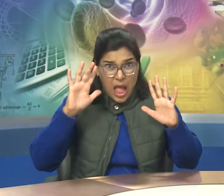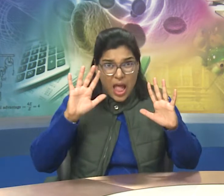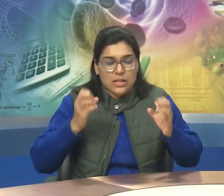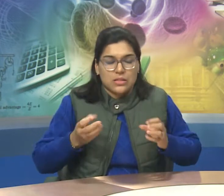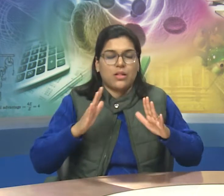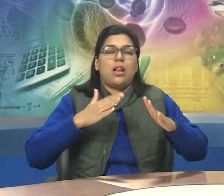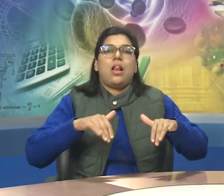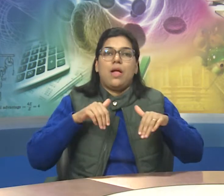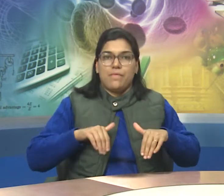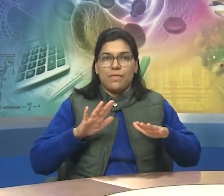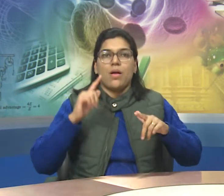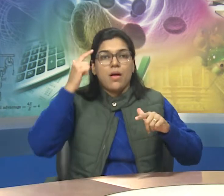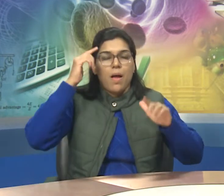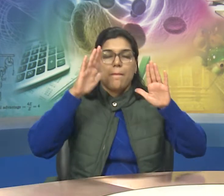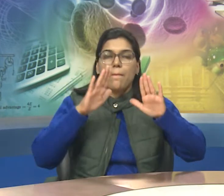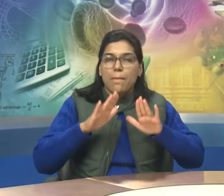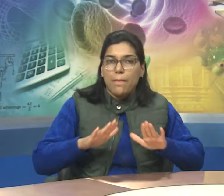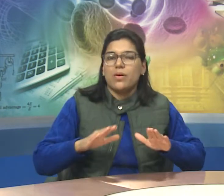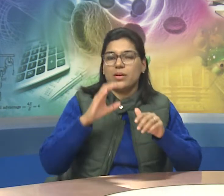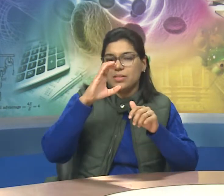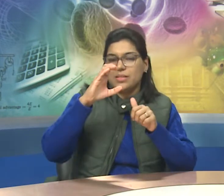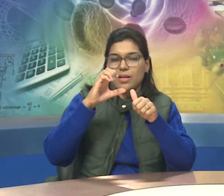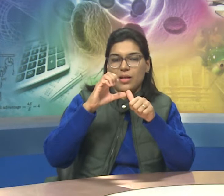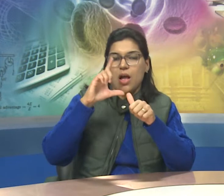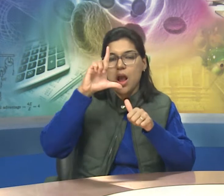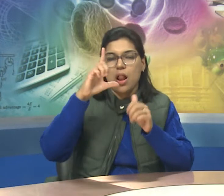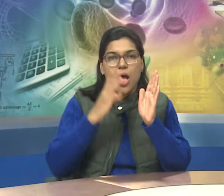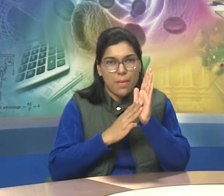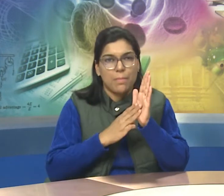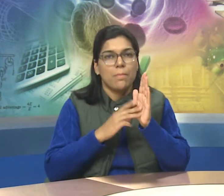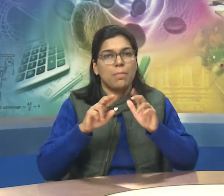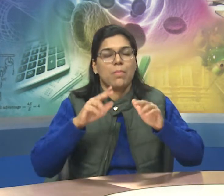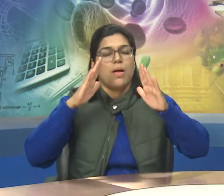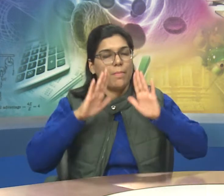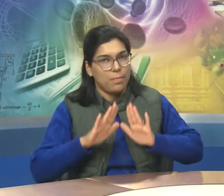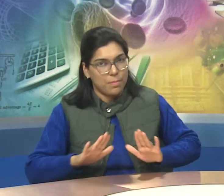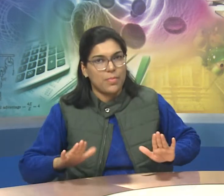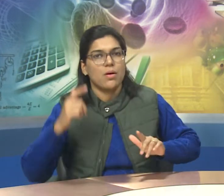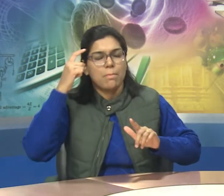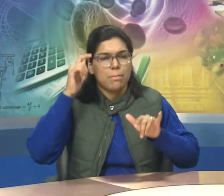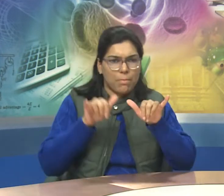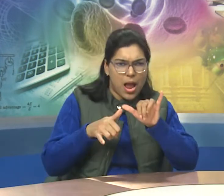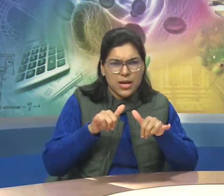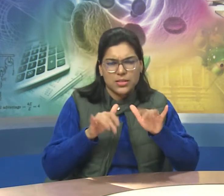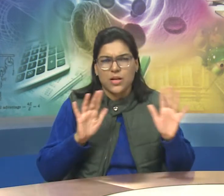This can be achieved if one has a